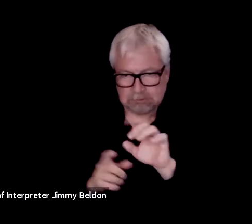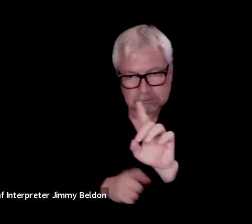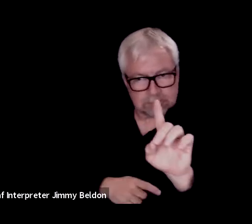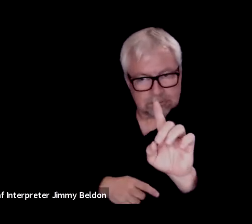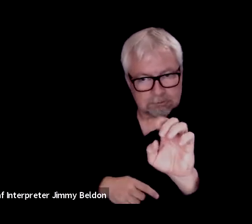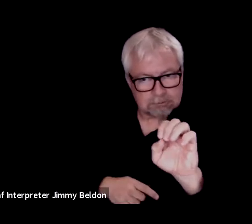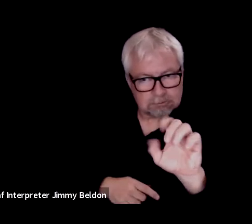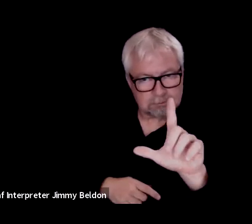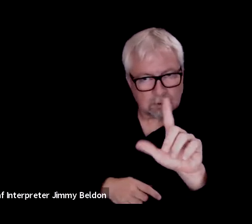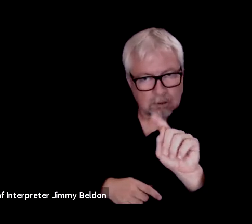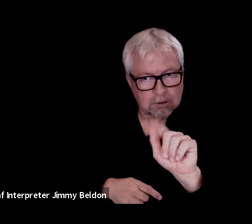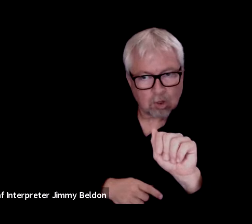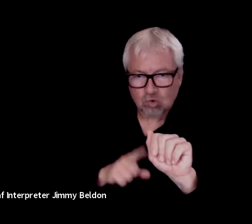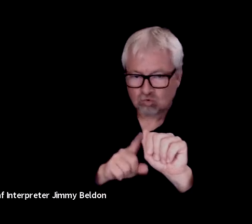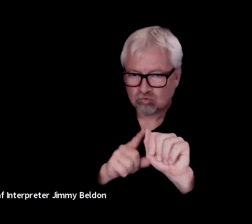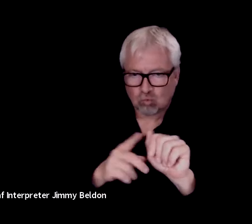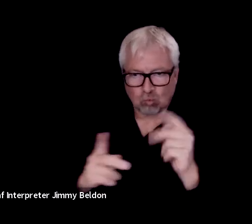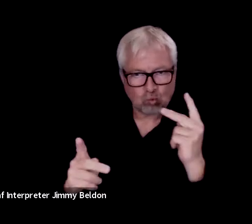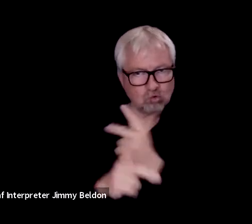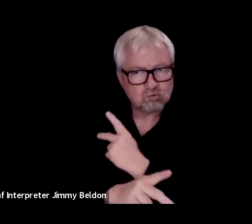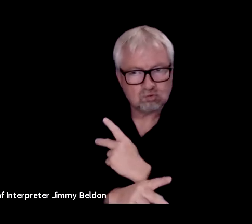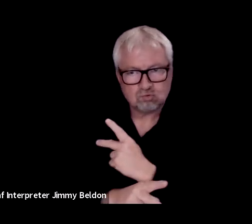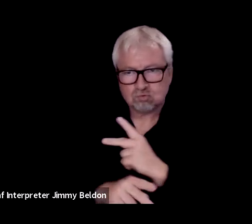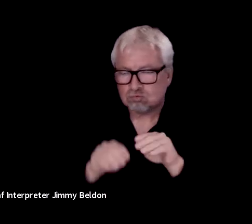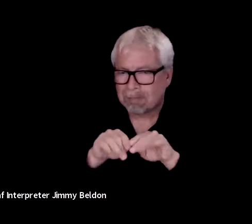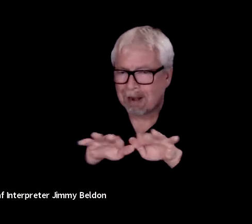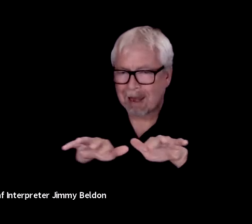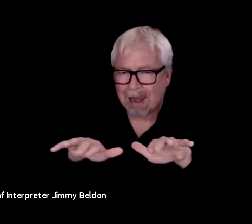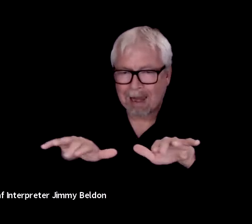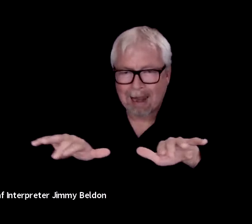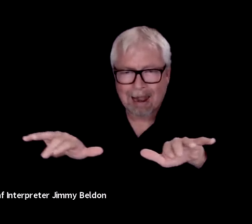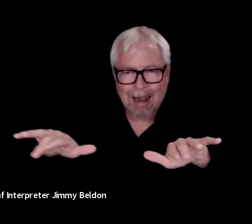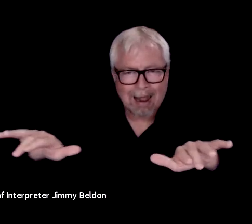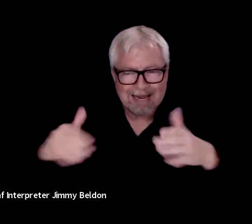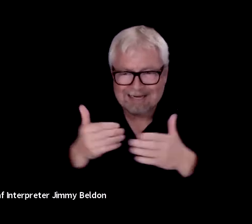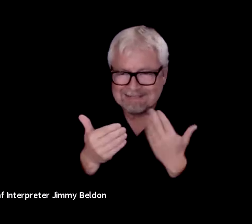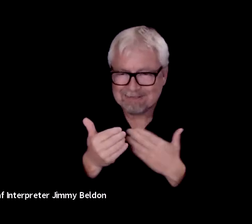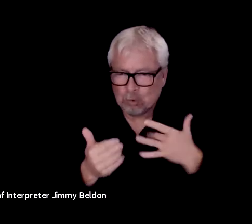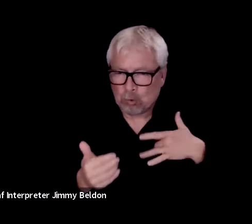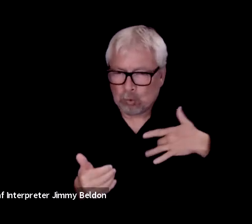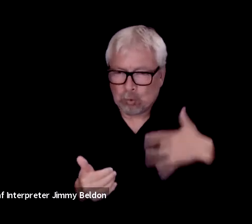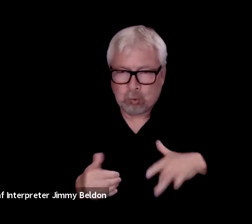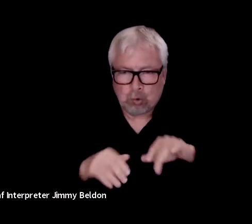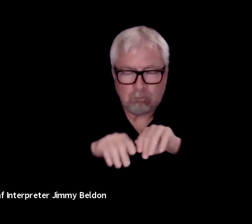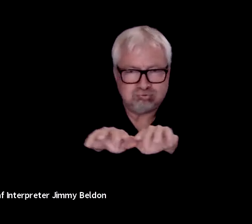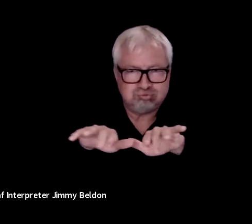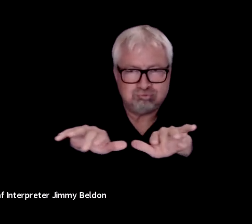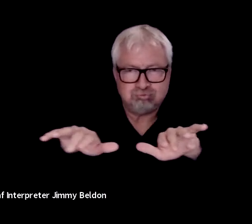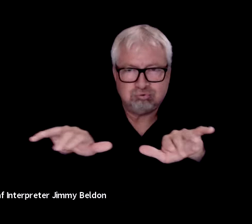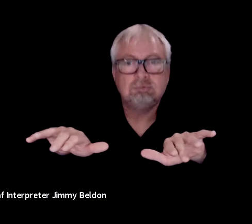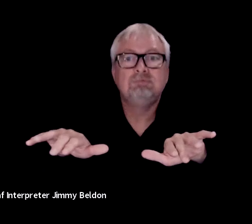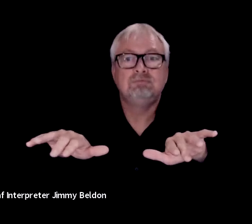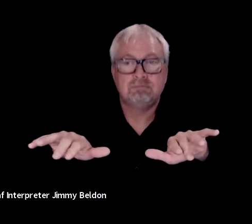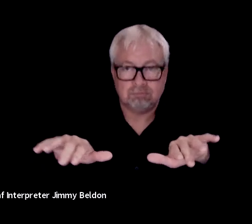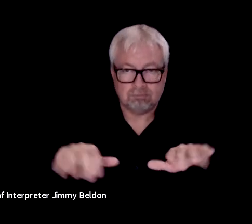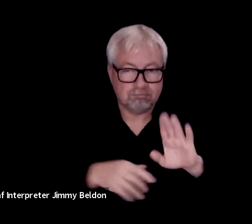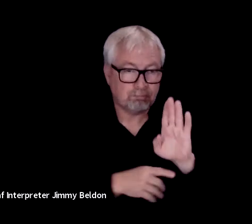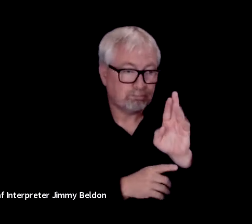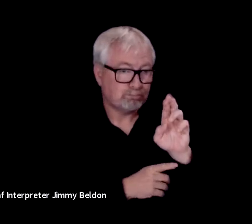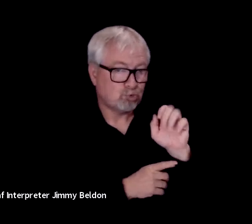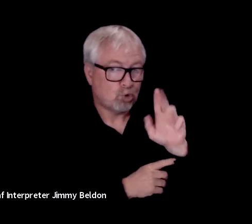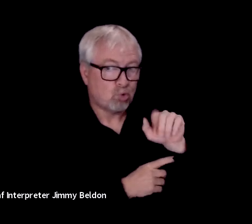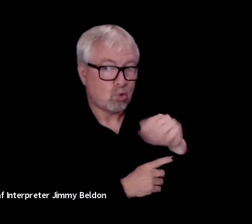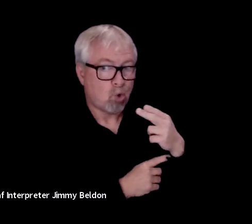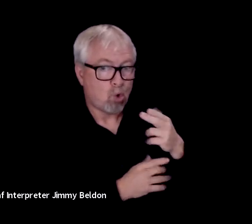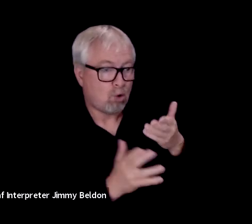but in terms of its impact on breakthroughs, but it's kind of a combination of how